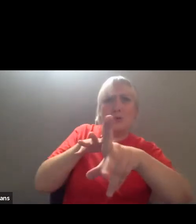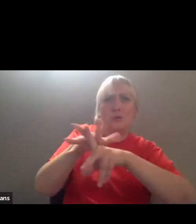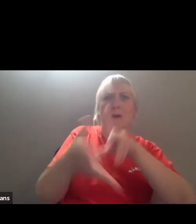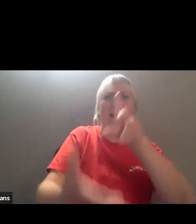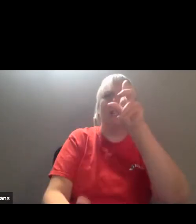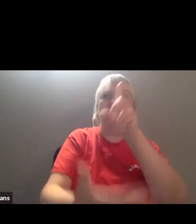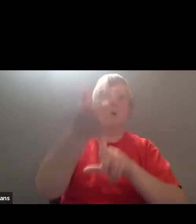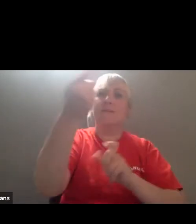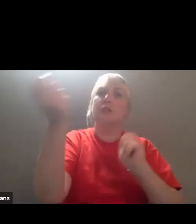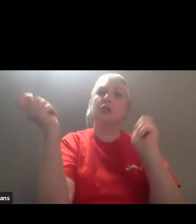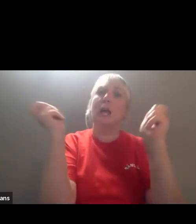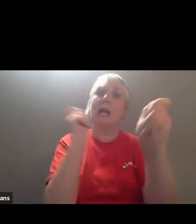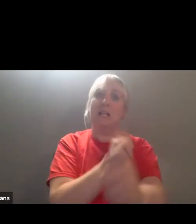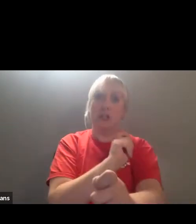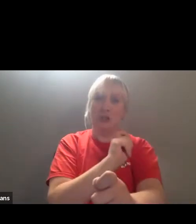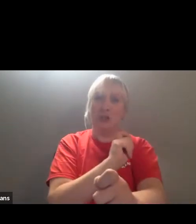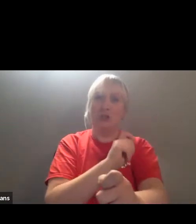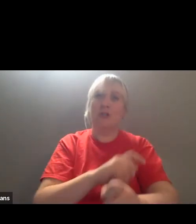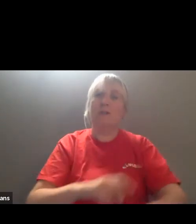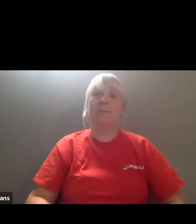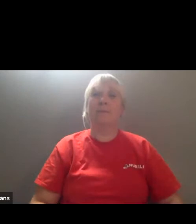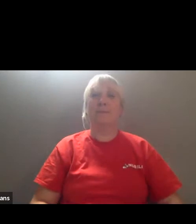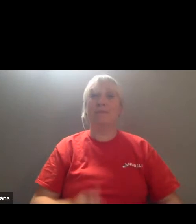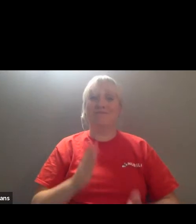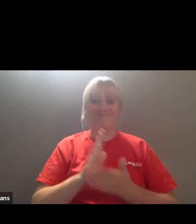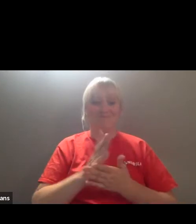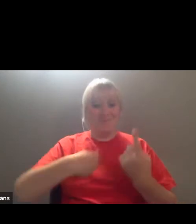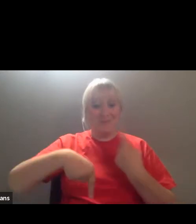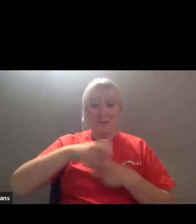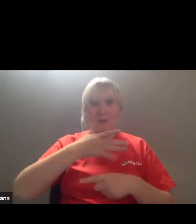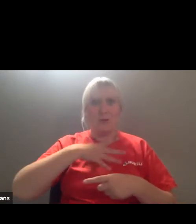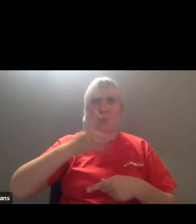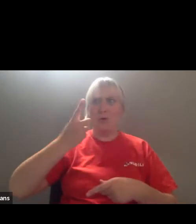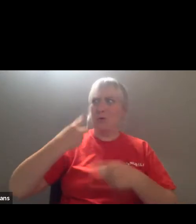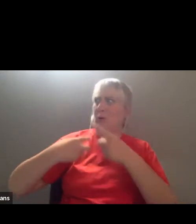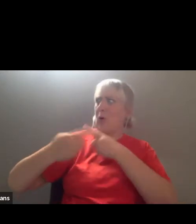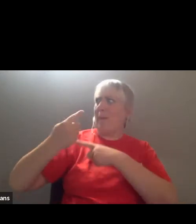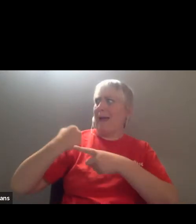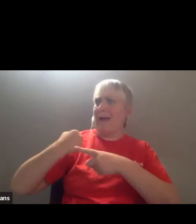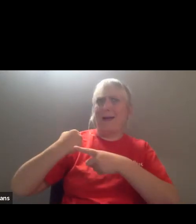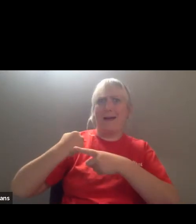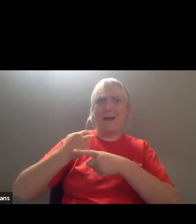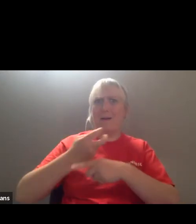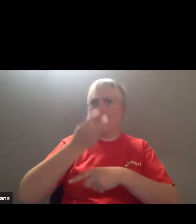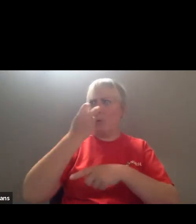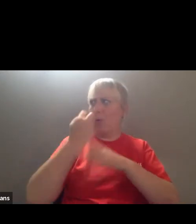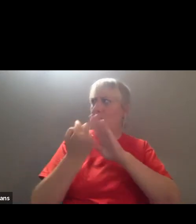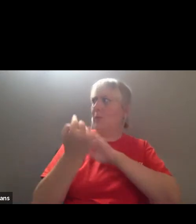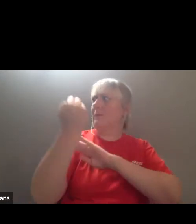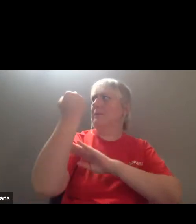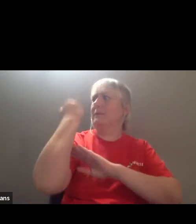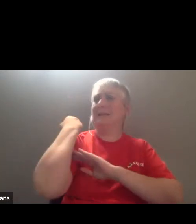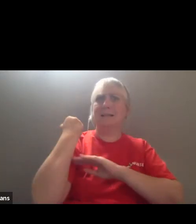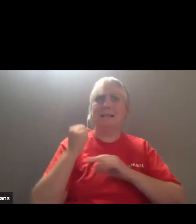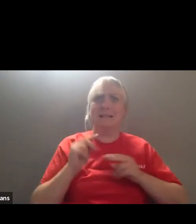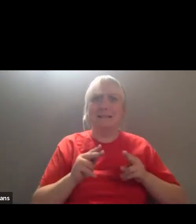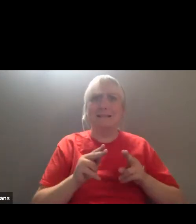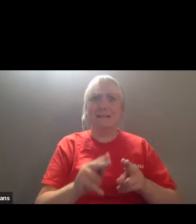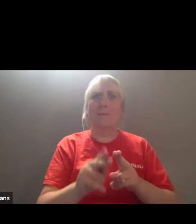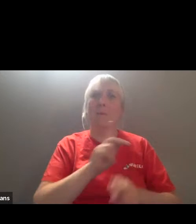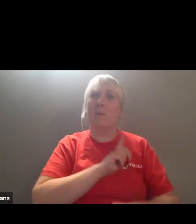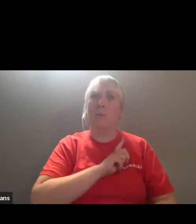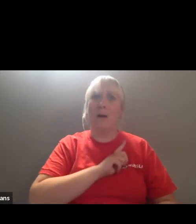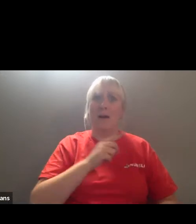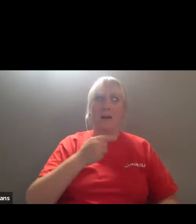And you know, we do not want to go back to how things used to be, because we should not be paying for a